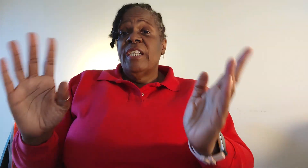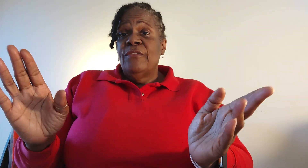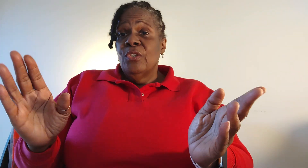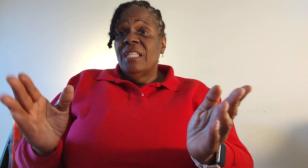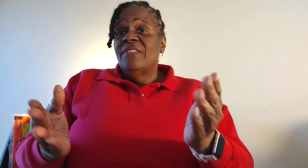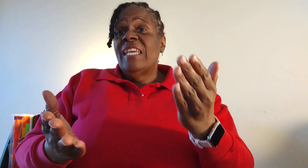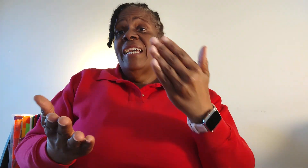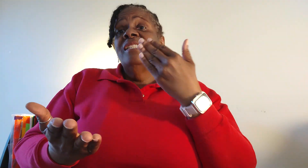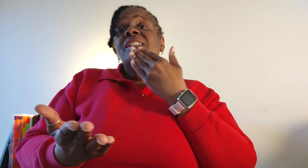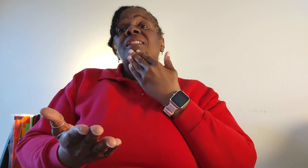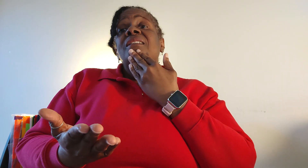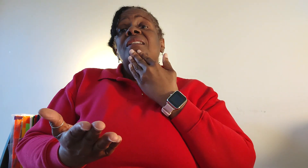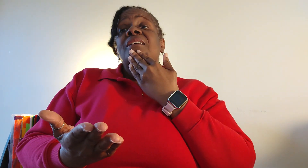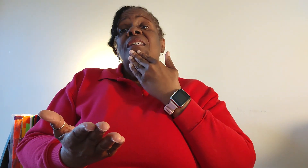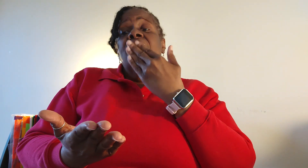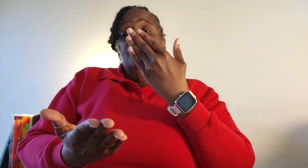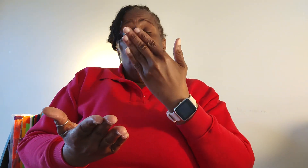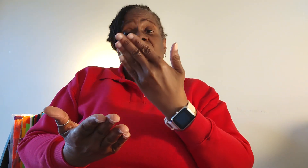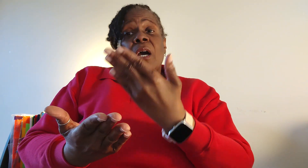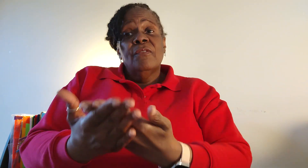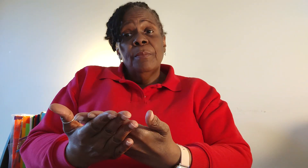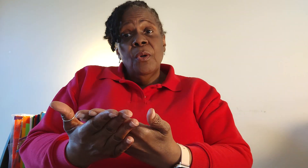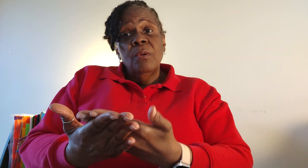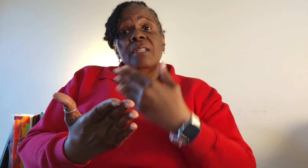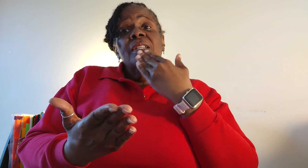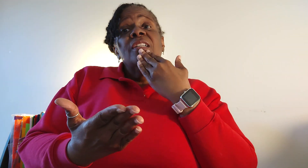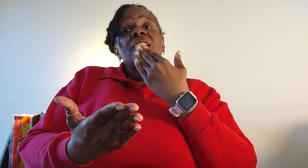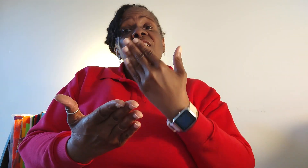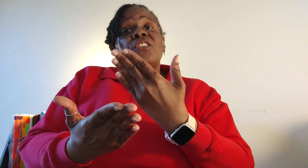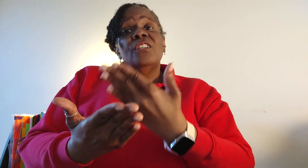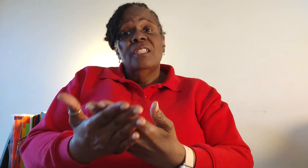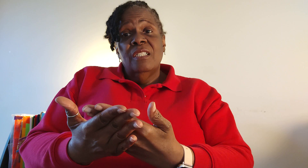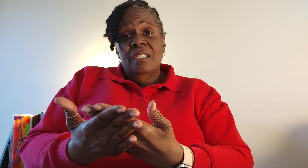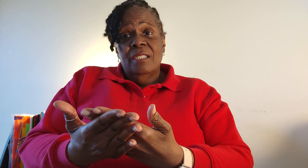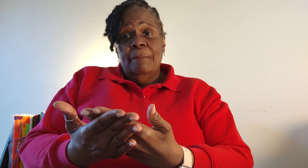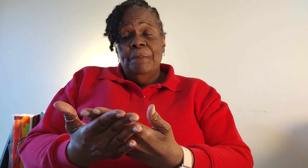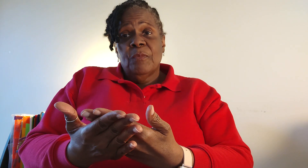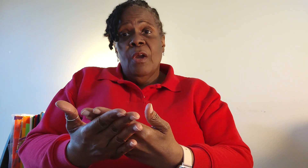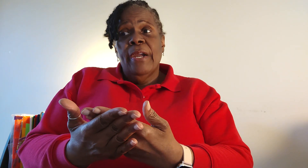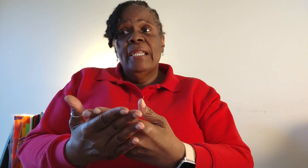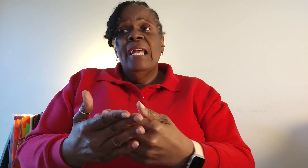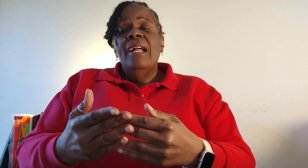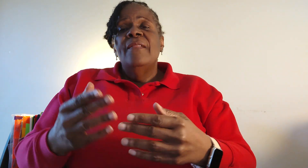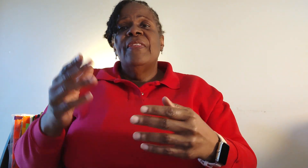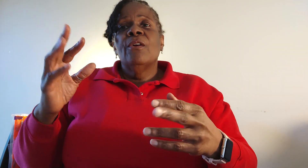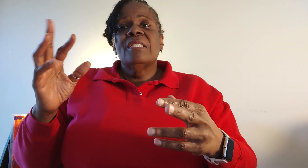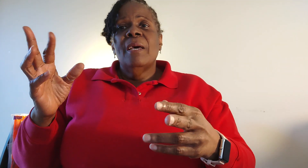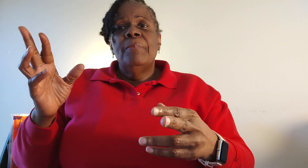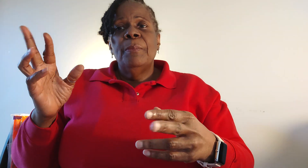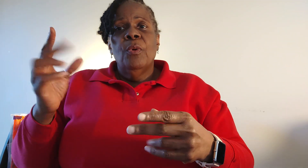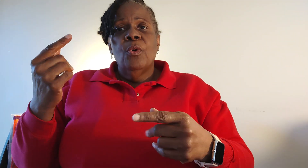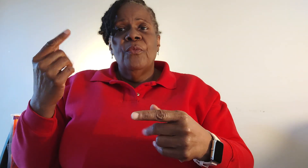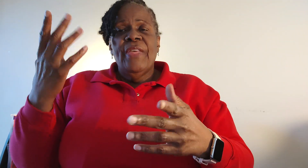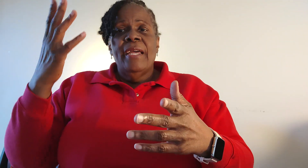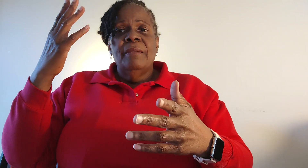you're left-handed and it's more comfortable, good. All right. There are some people that may